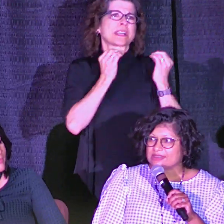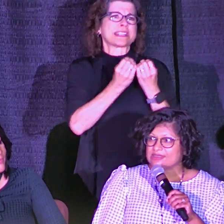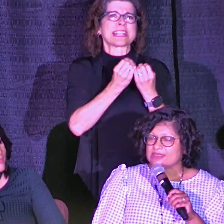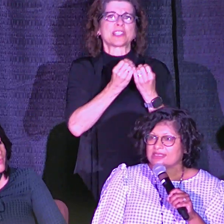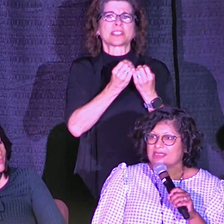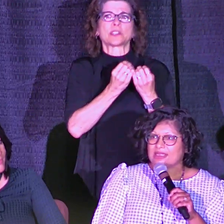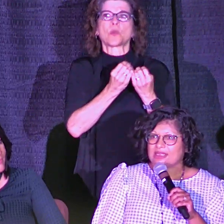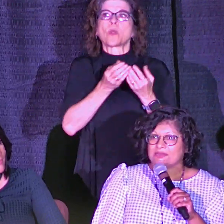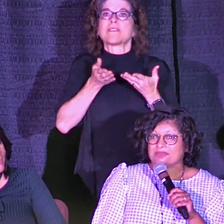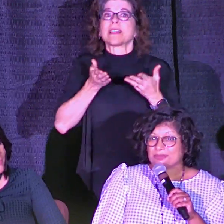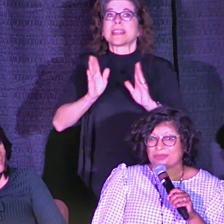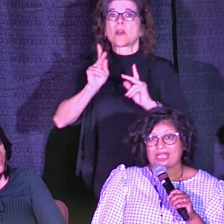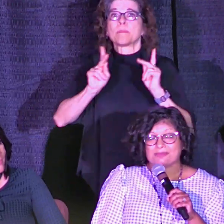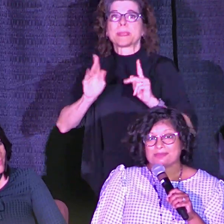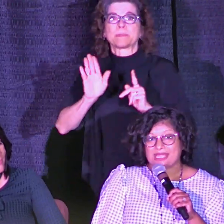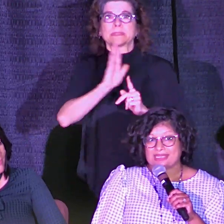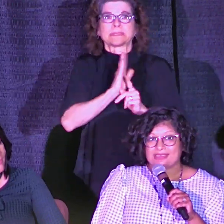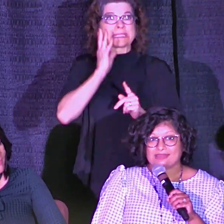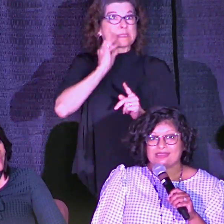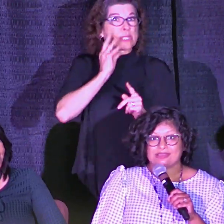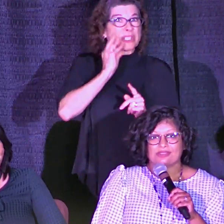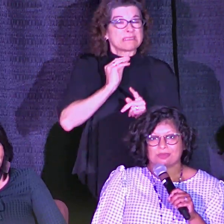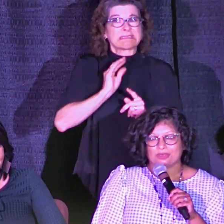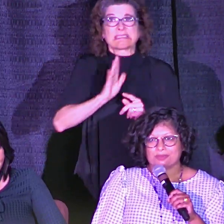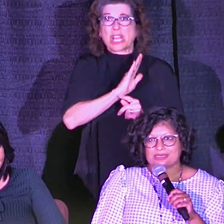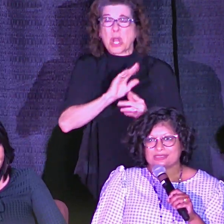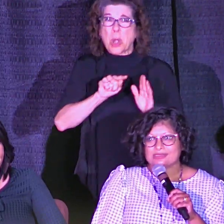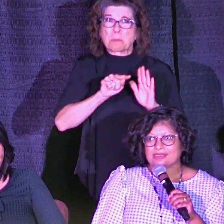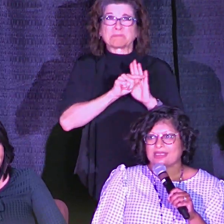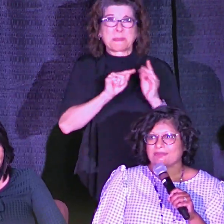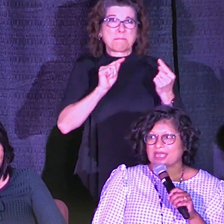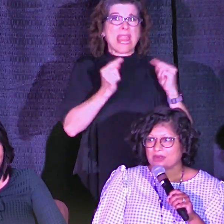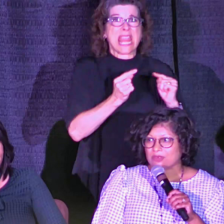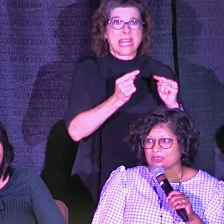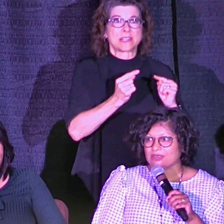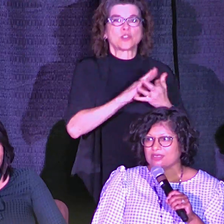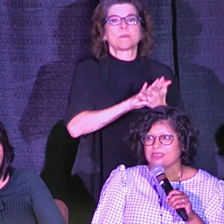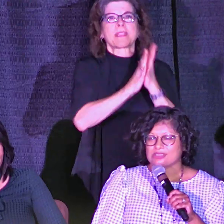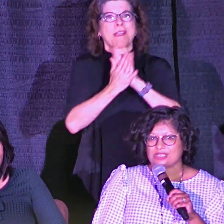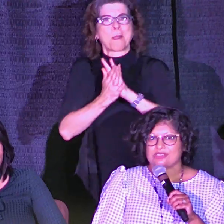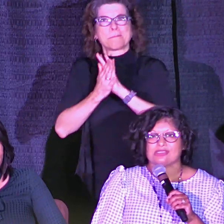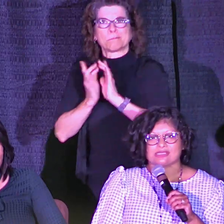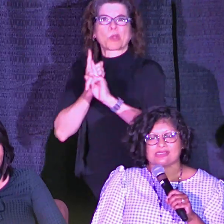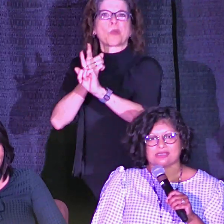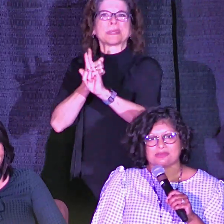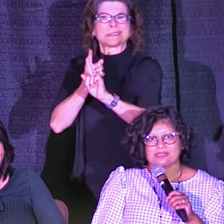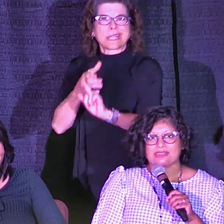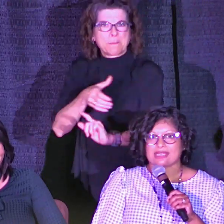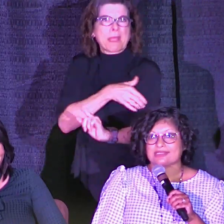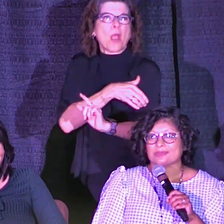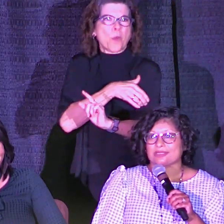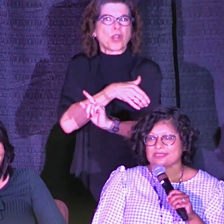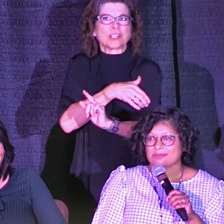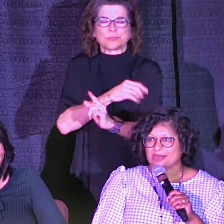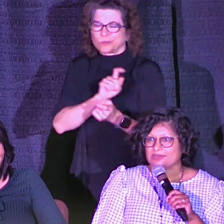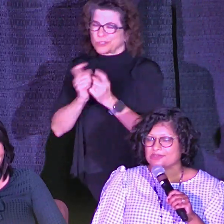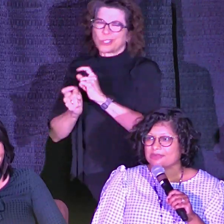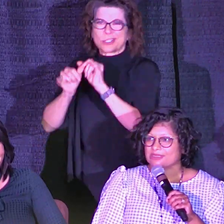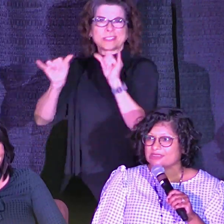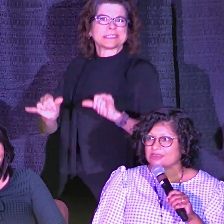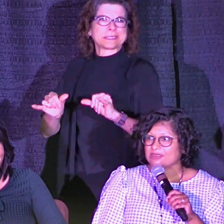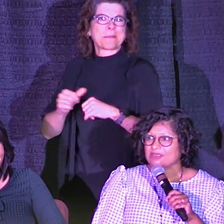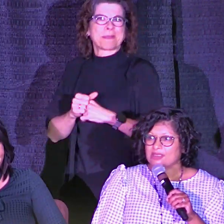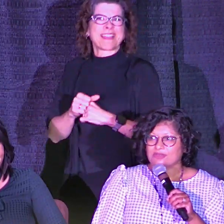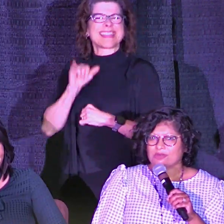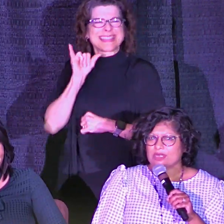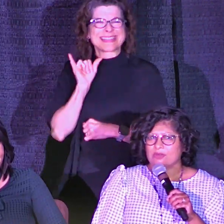experiences and perhaps pain into purpose and power to change systems. That's what inspires me